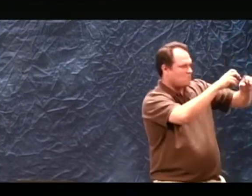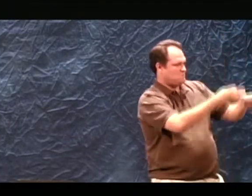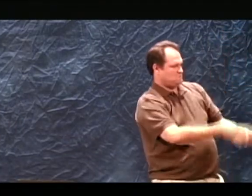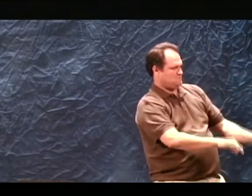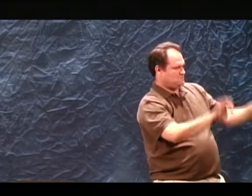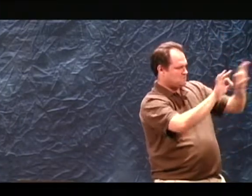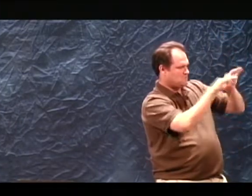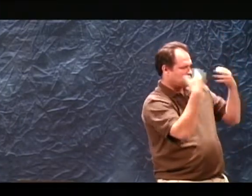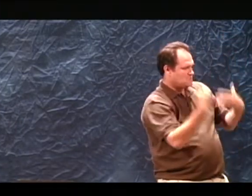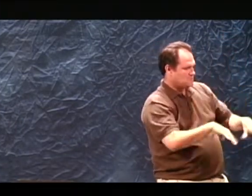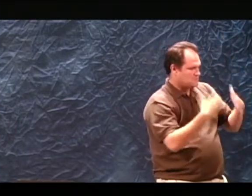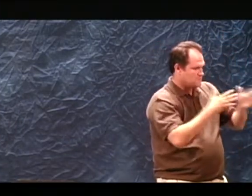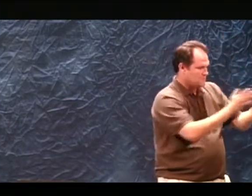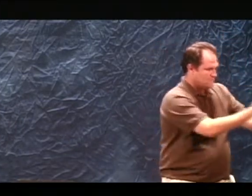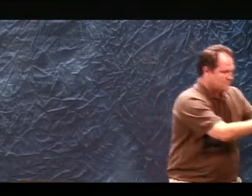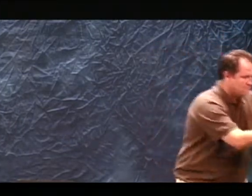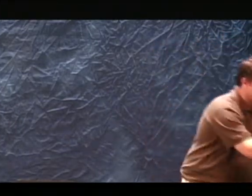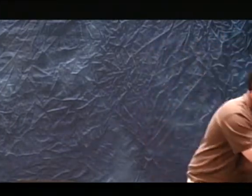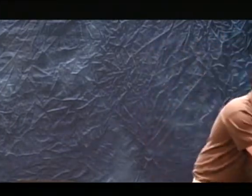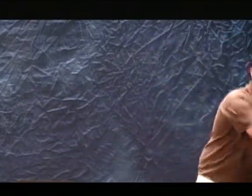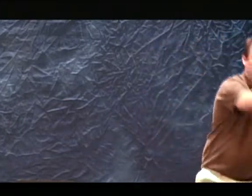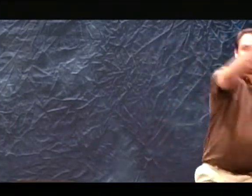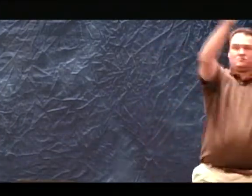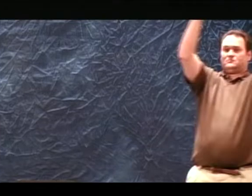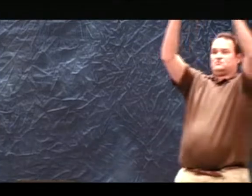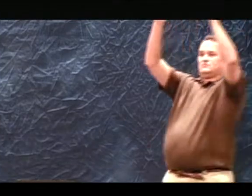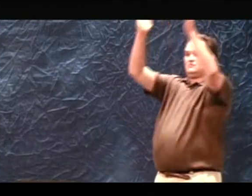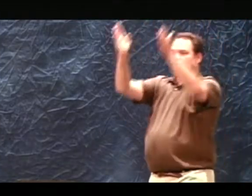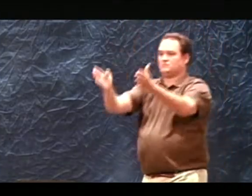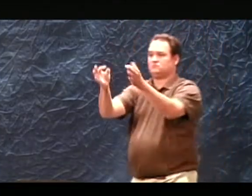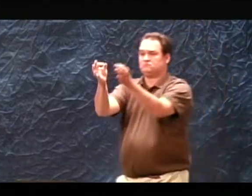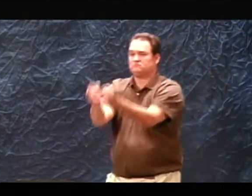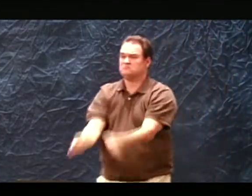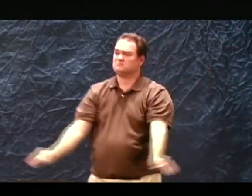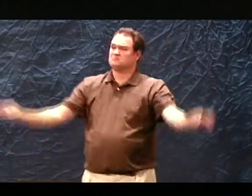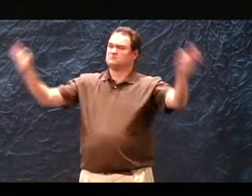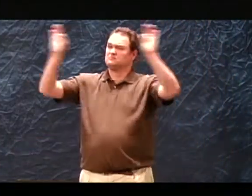so we can look at the human body and be amazed at how it works